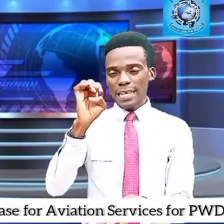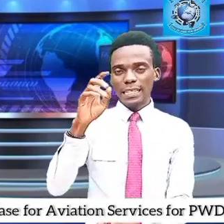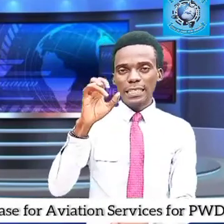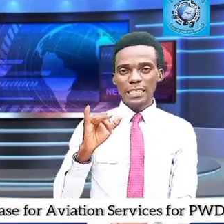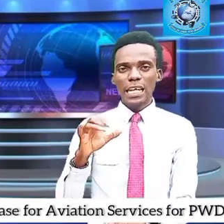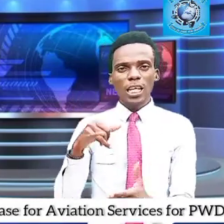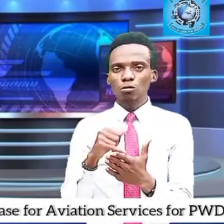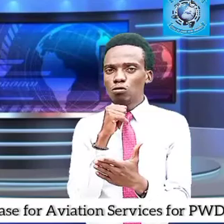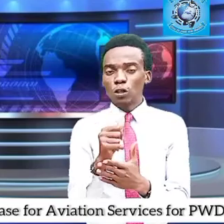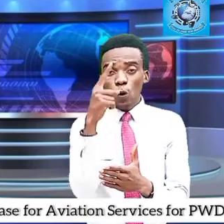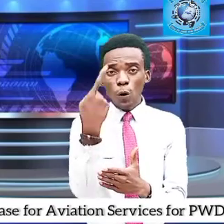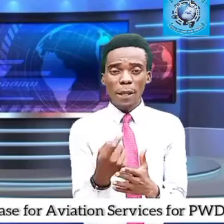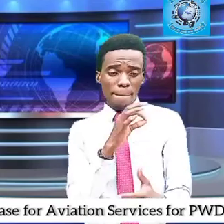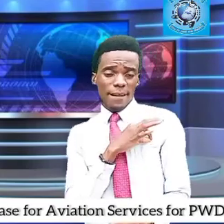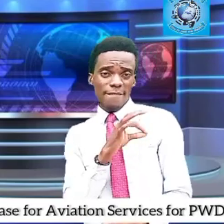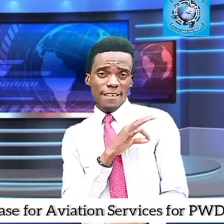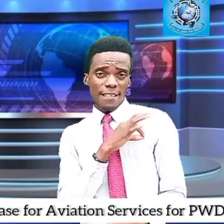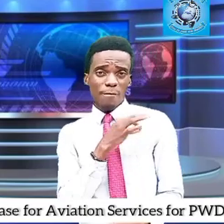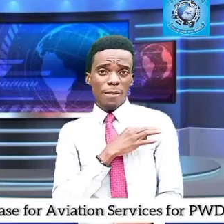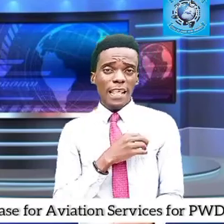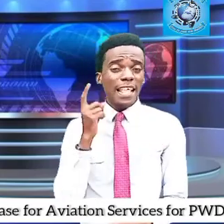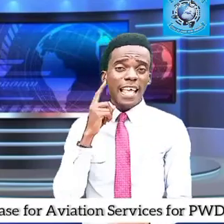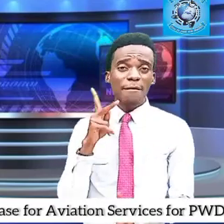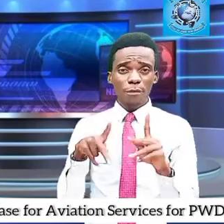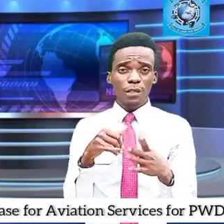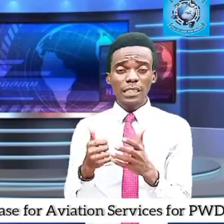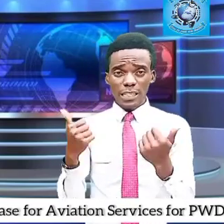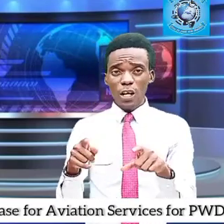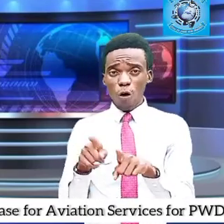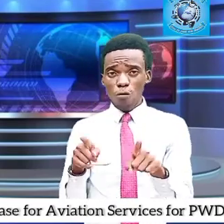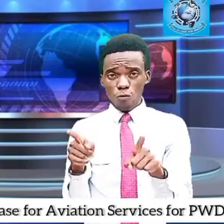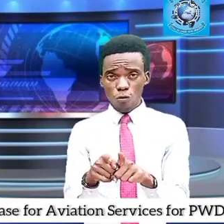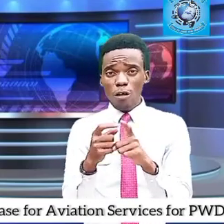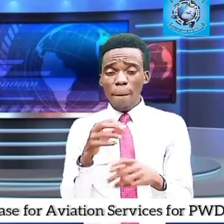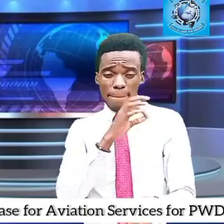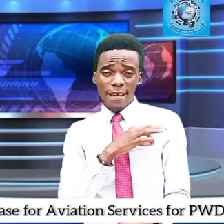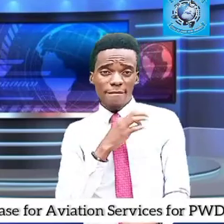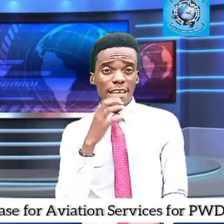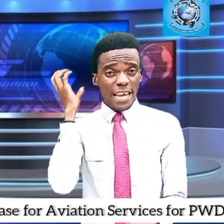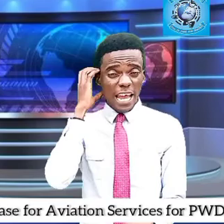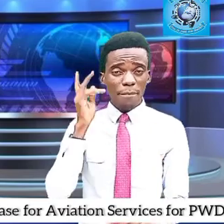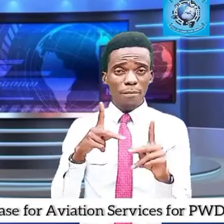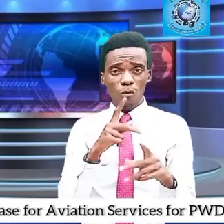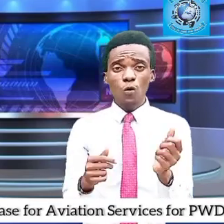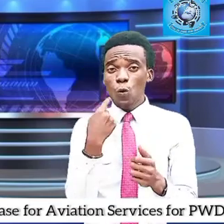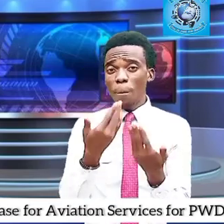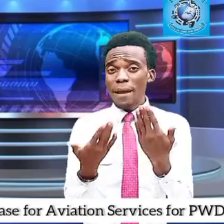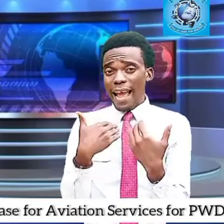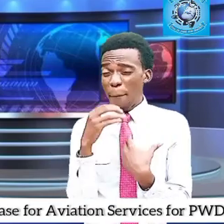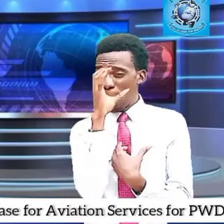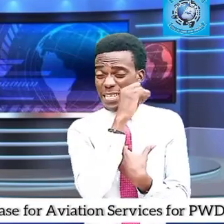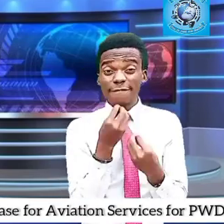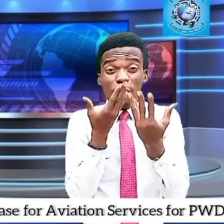deaf people, it can also benefit hearing people who might have misheard the information earlier. I